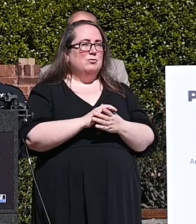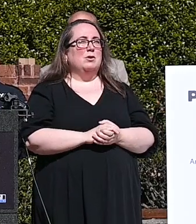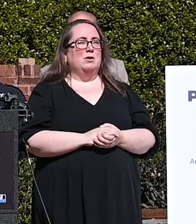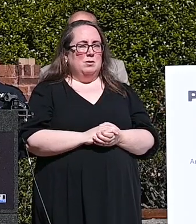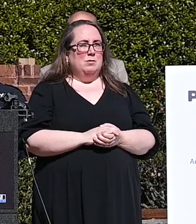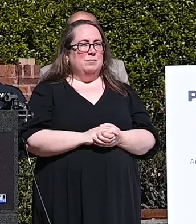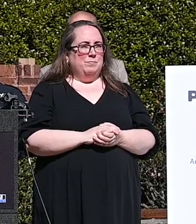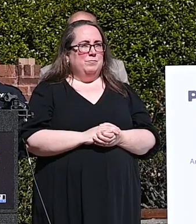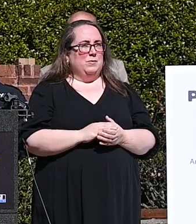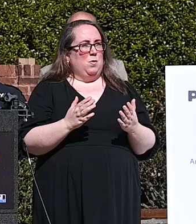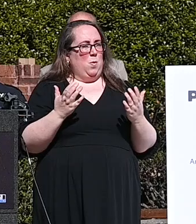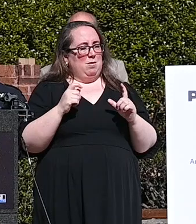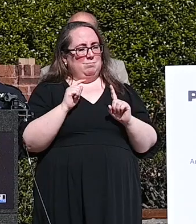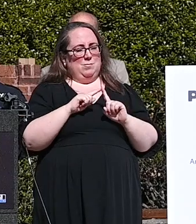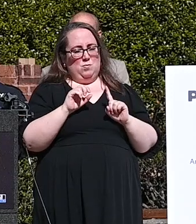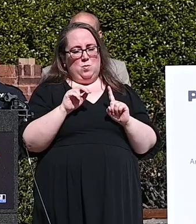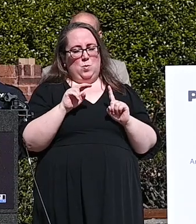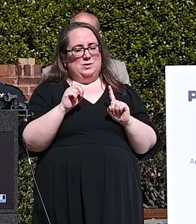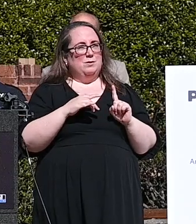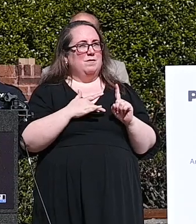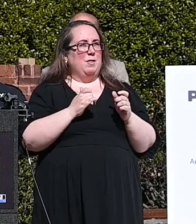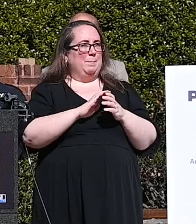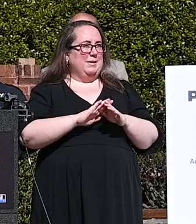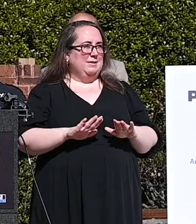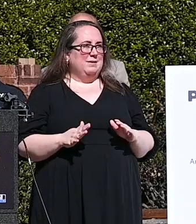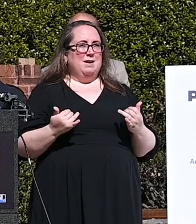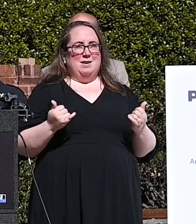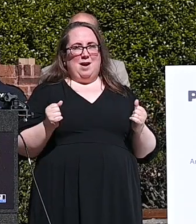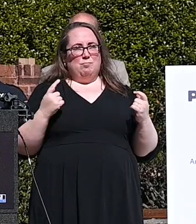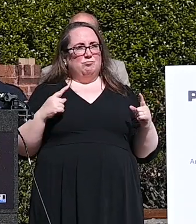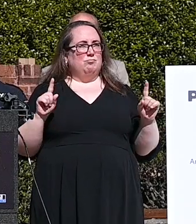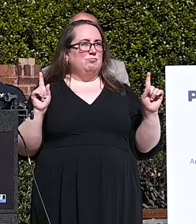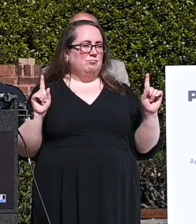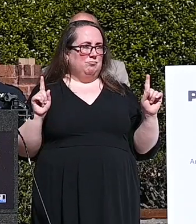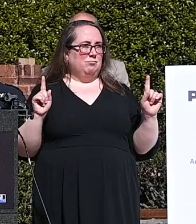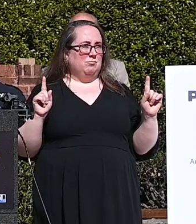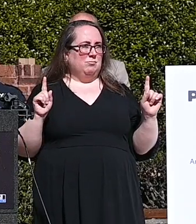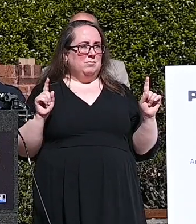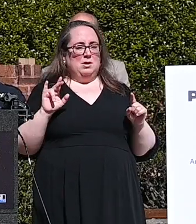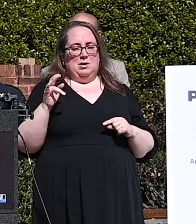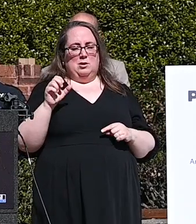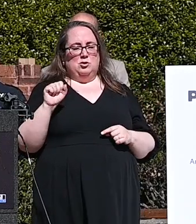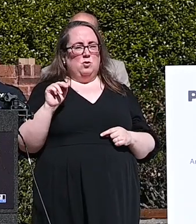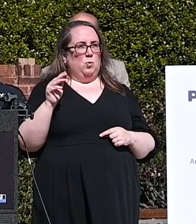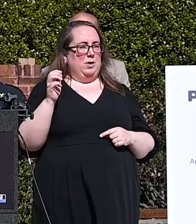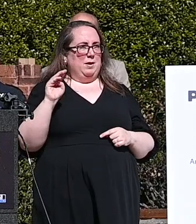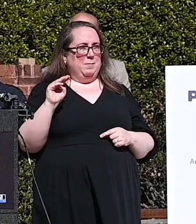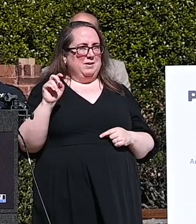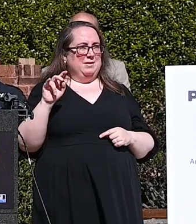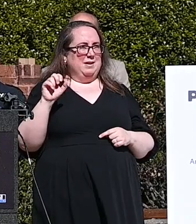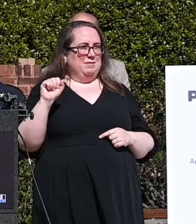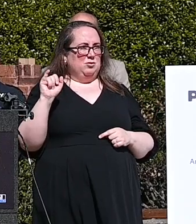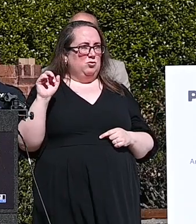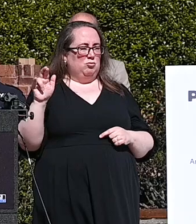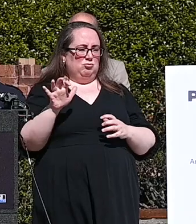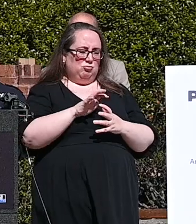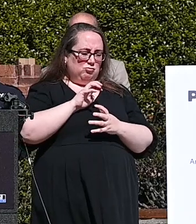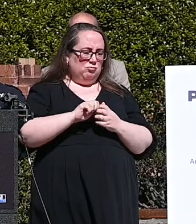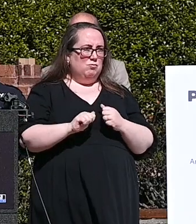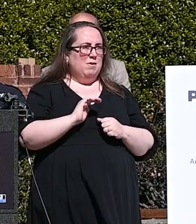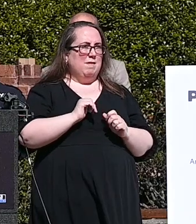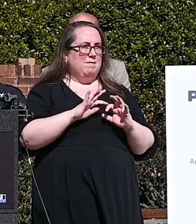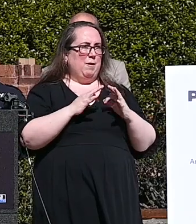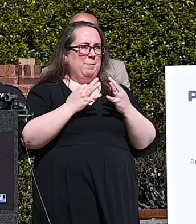We just wanted Roseann to rest in peace, and now she can. Charles William Davis Jr. destroyed our